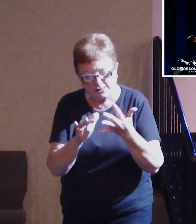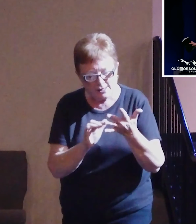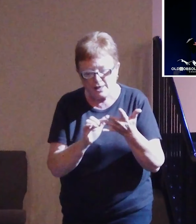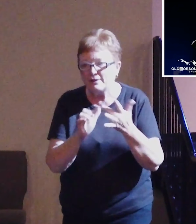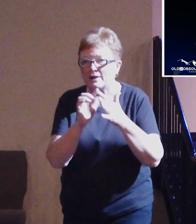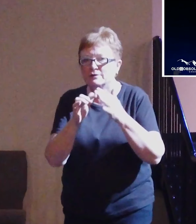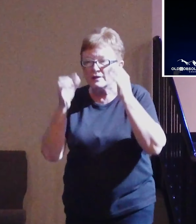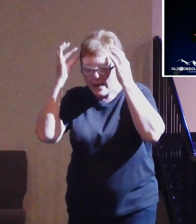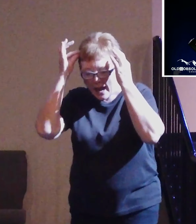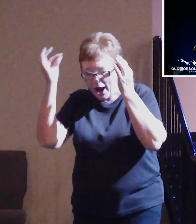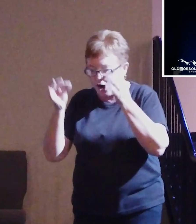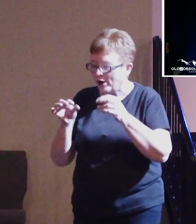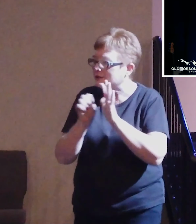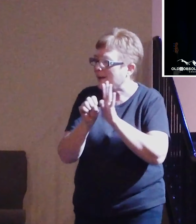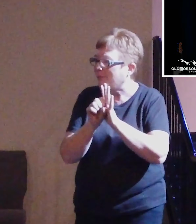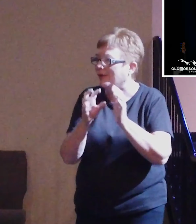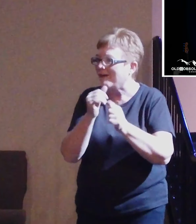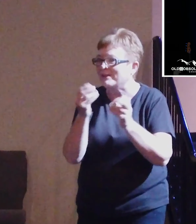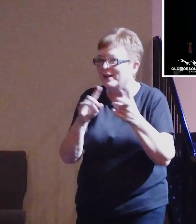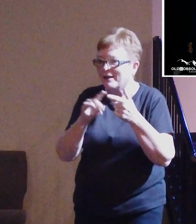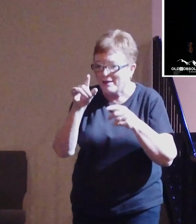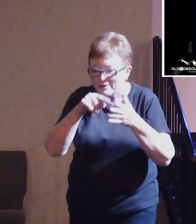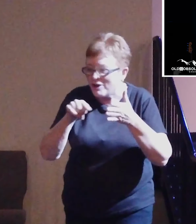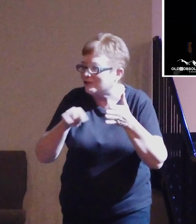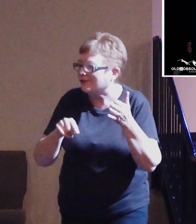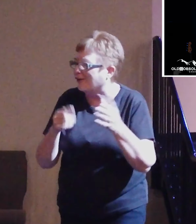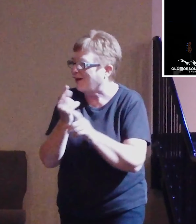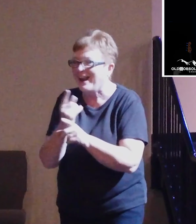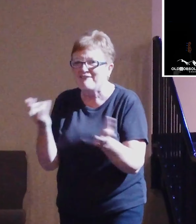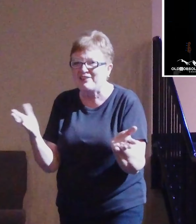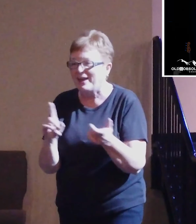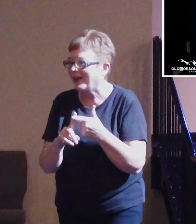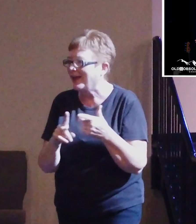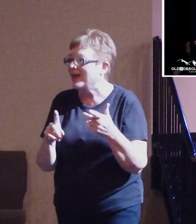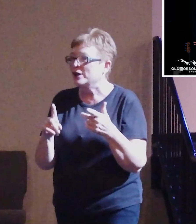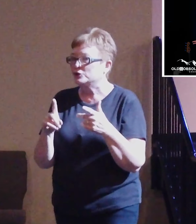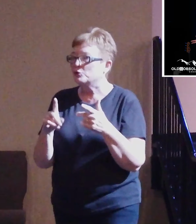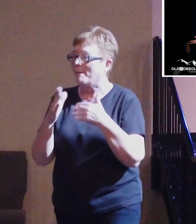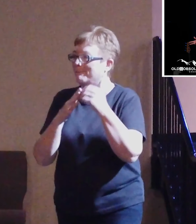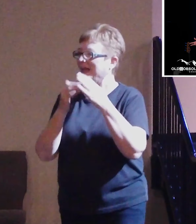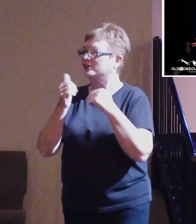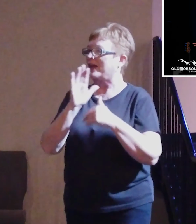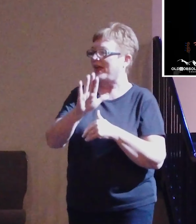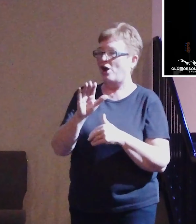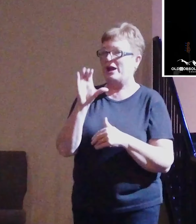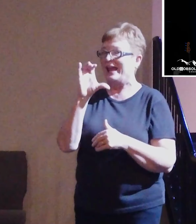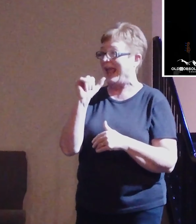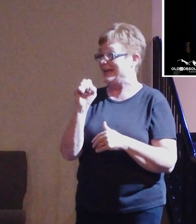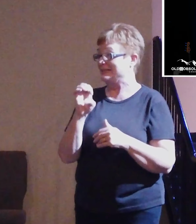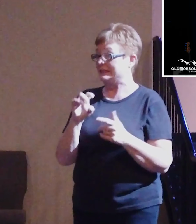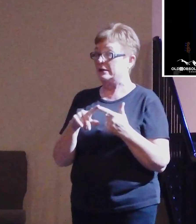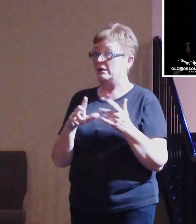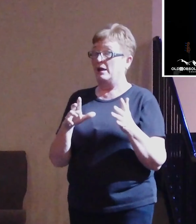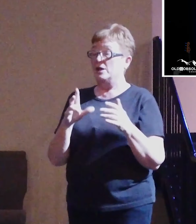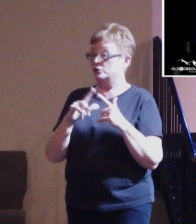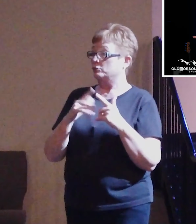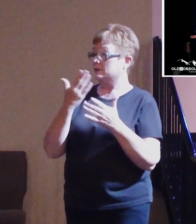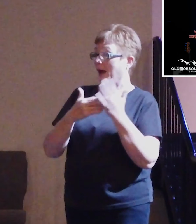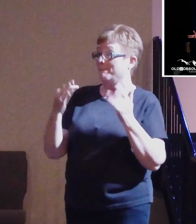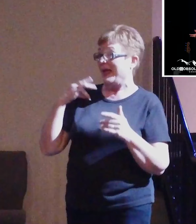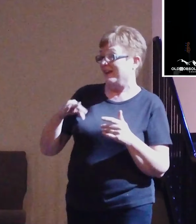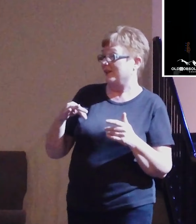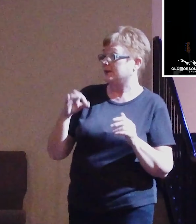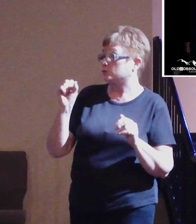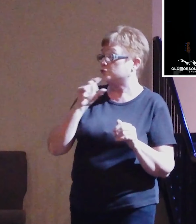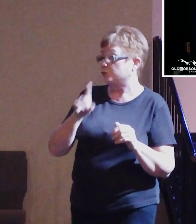and hair samples and all these sorts of things in order to build a case. And while there's some benefit to that,